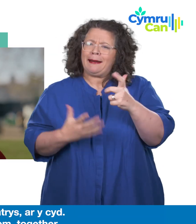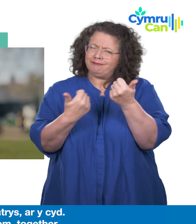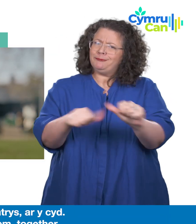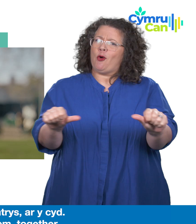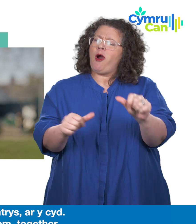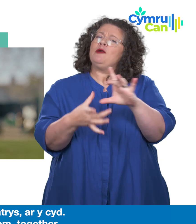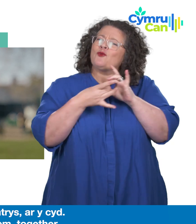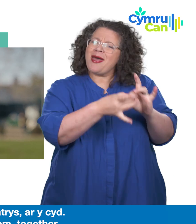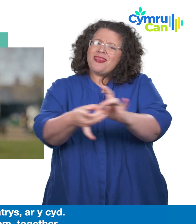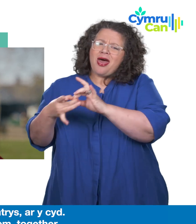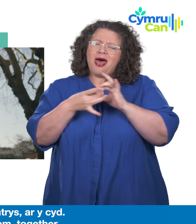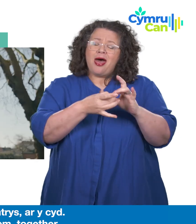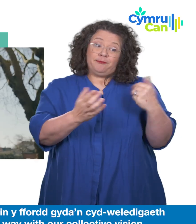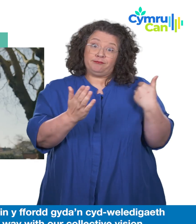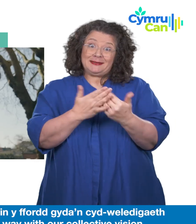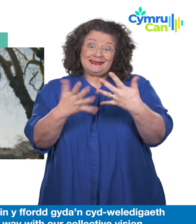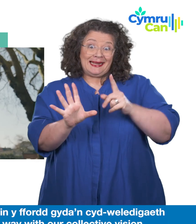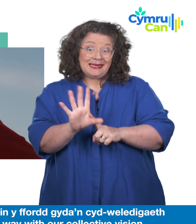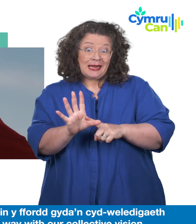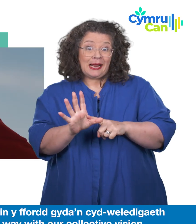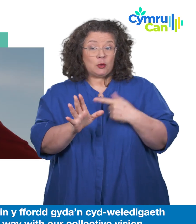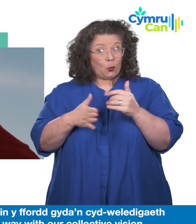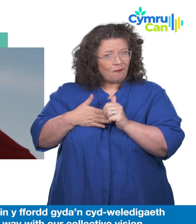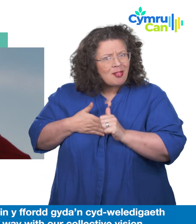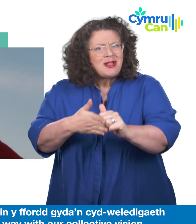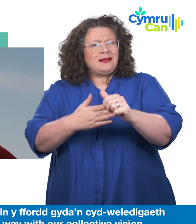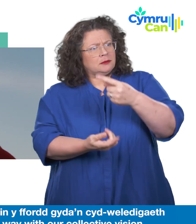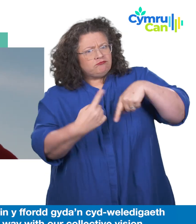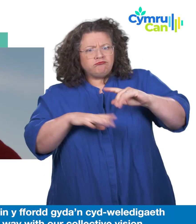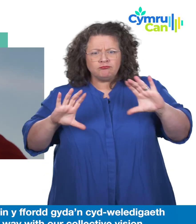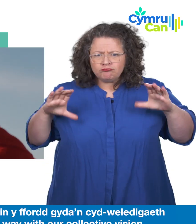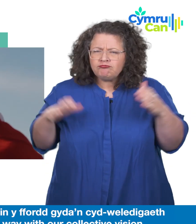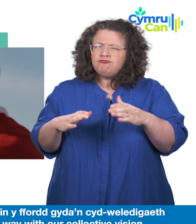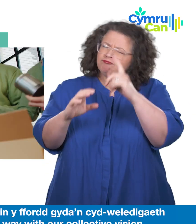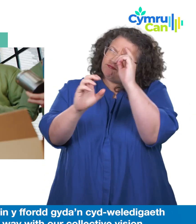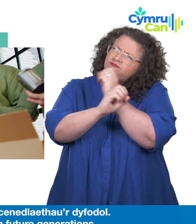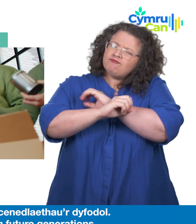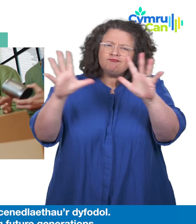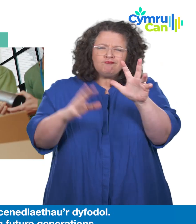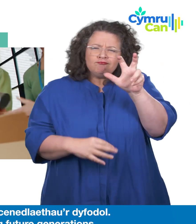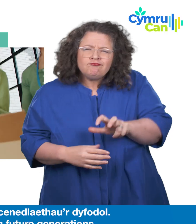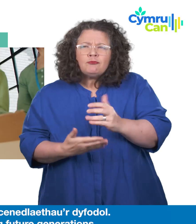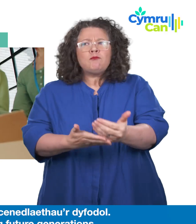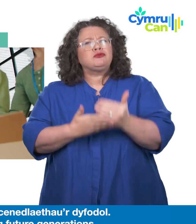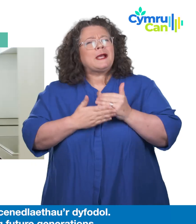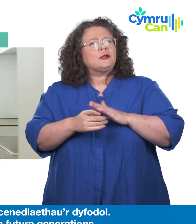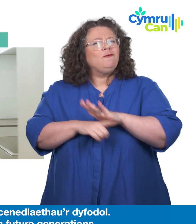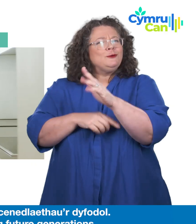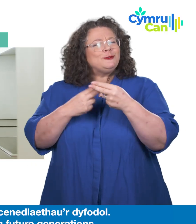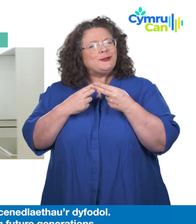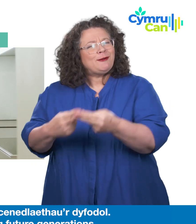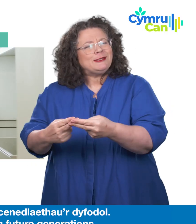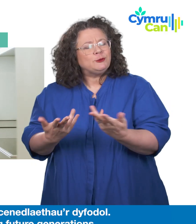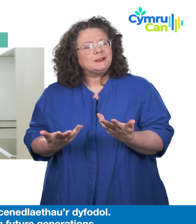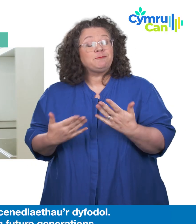ei datrys ar y cyd. Over the past 10 years, we've led the way with our collective vision for a Cymru that's